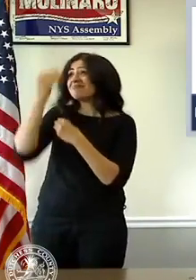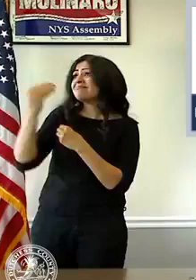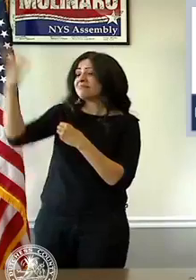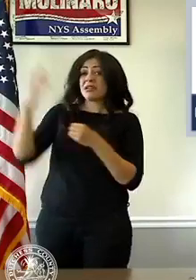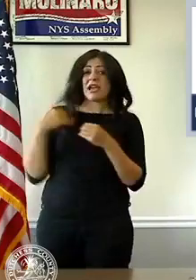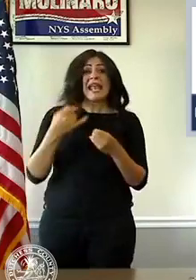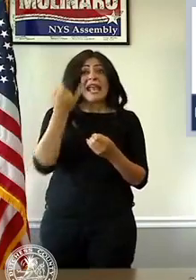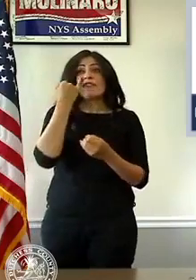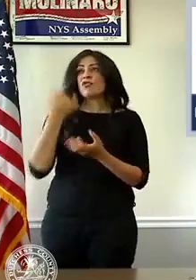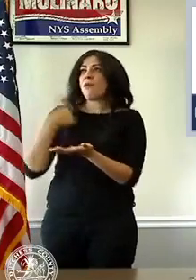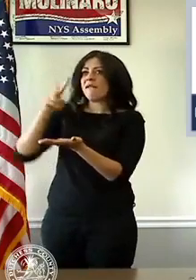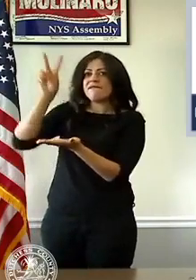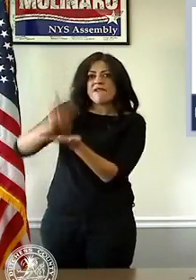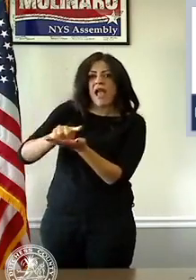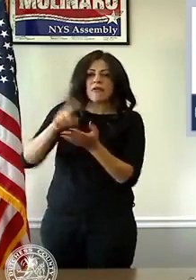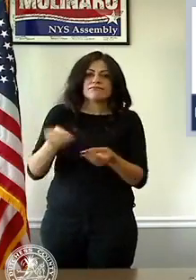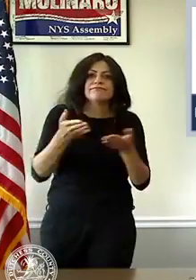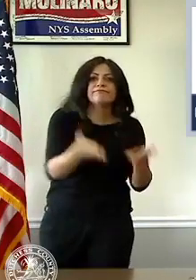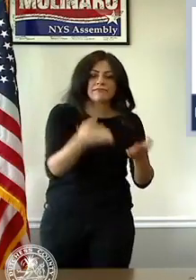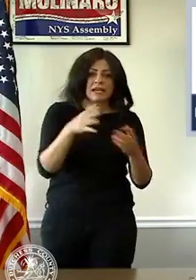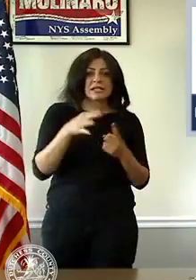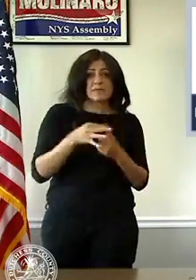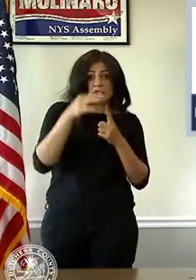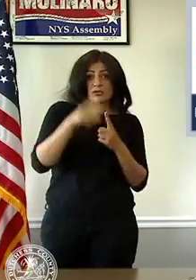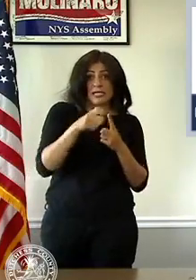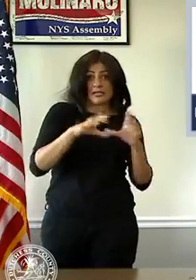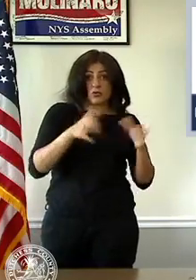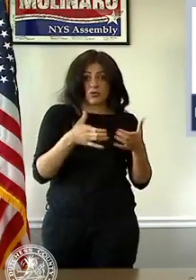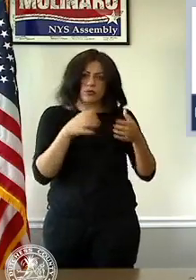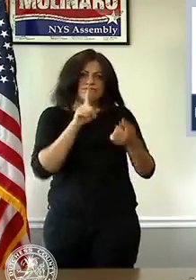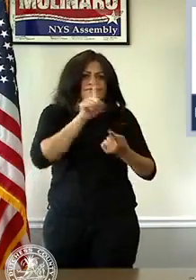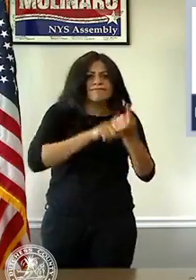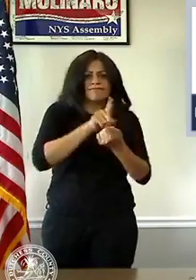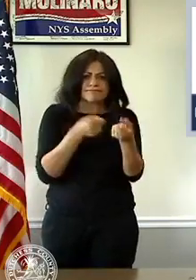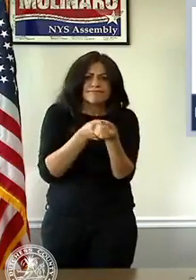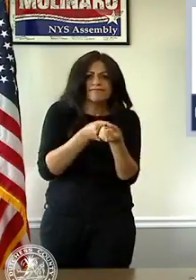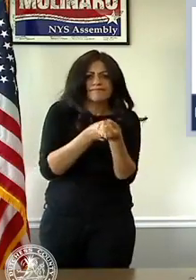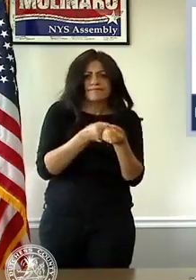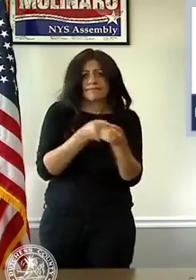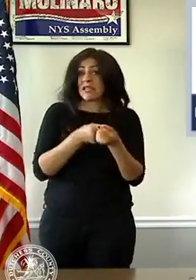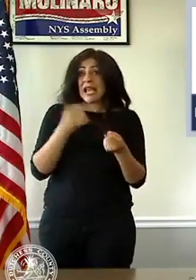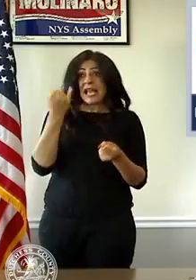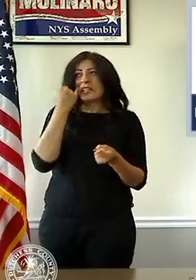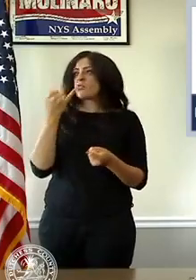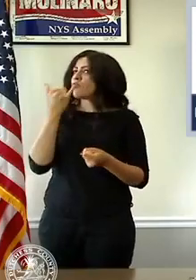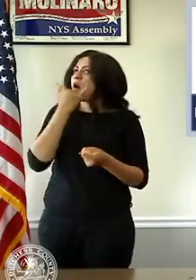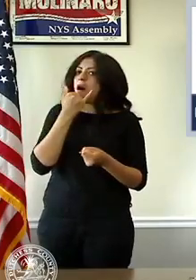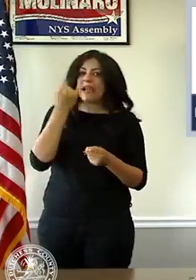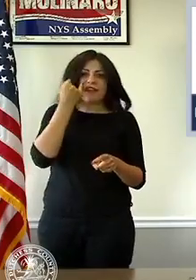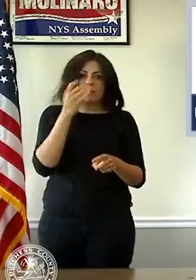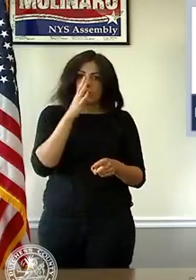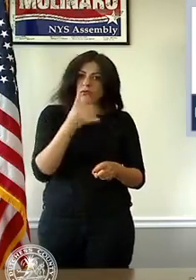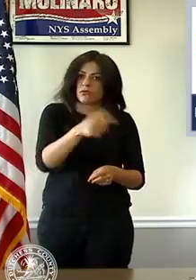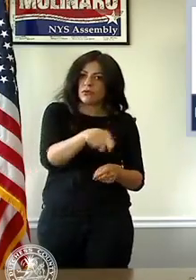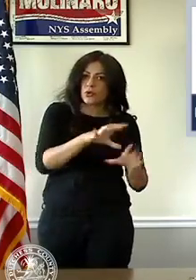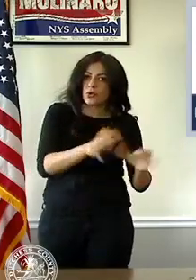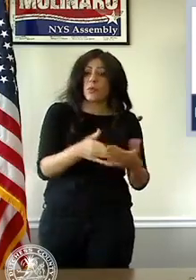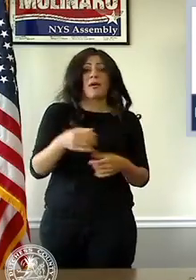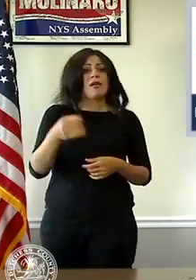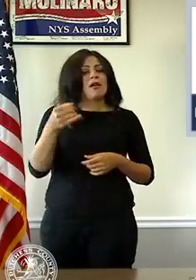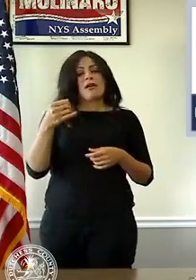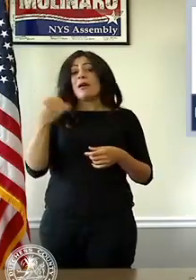services isn't only wrong, it's criminal. We cannot have a scenario where